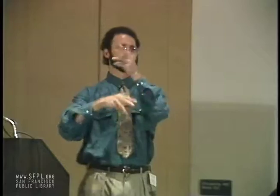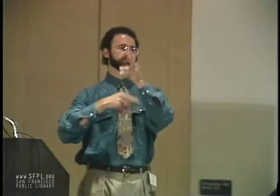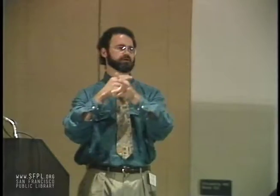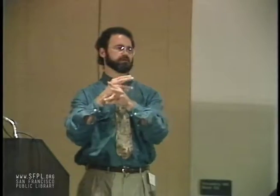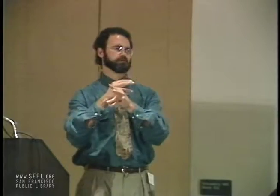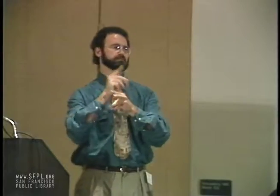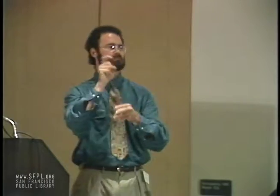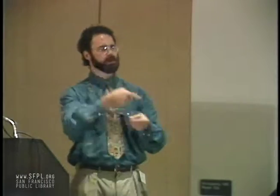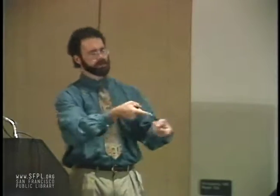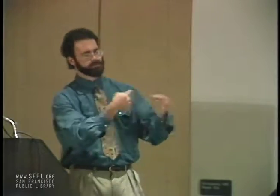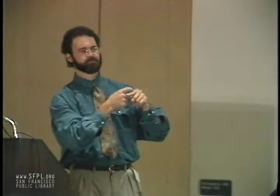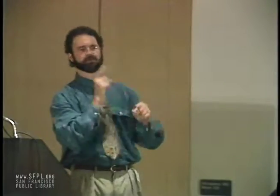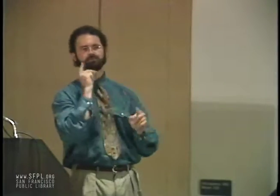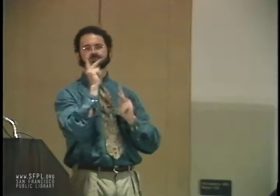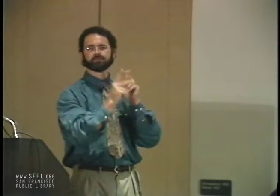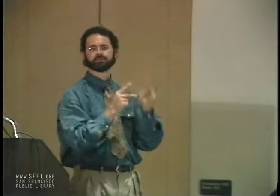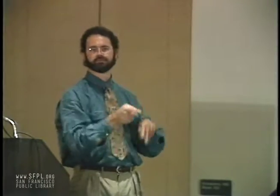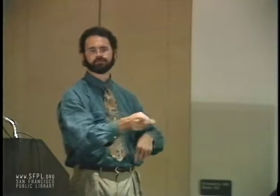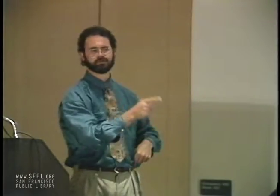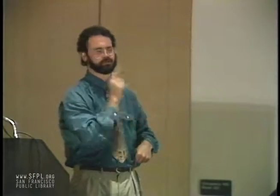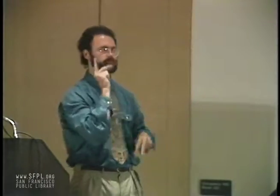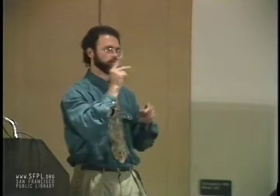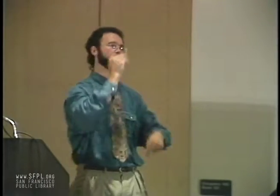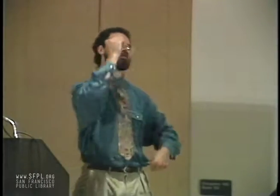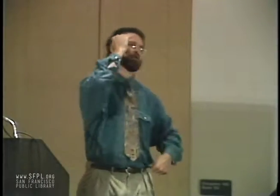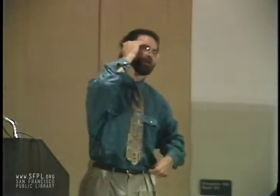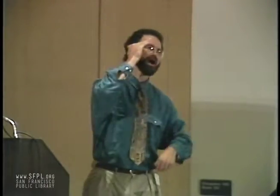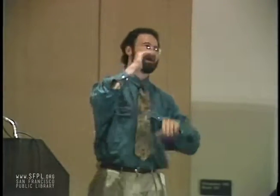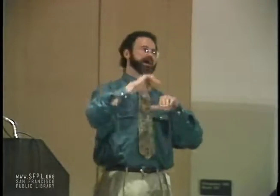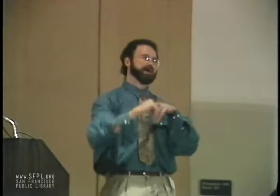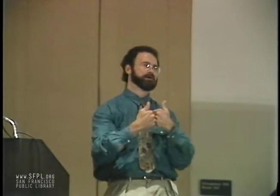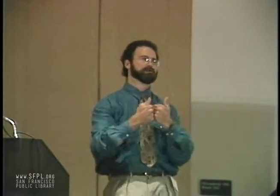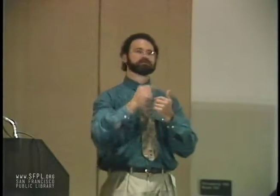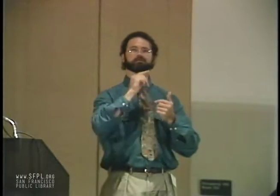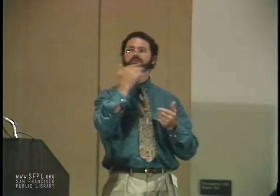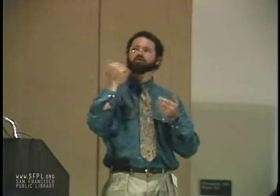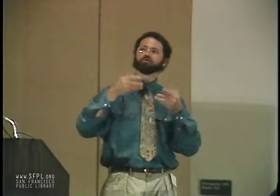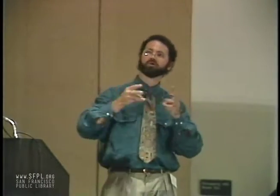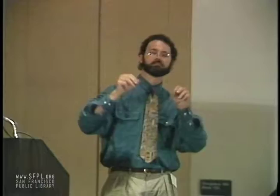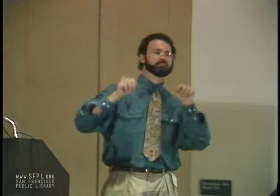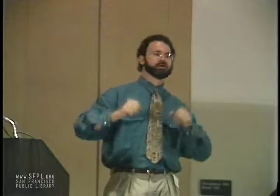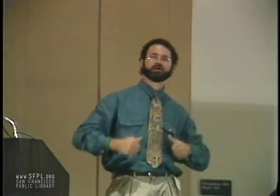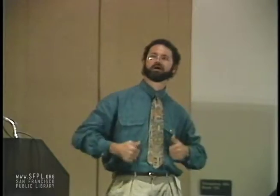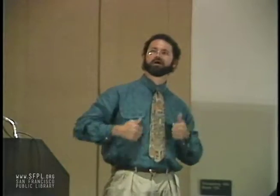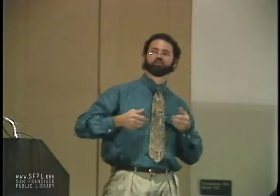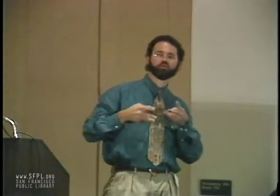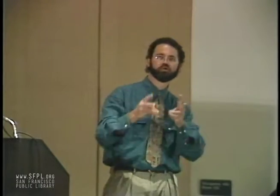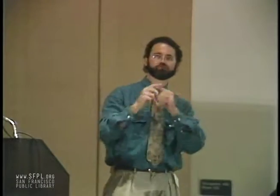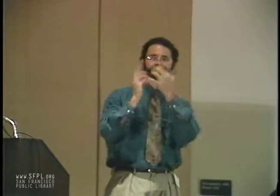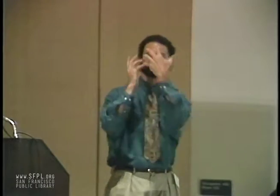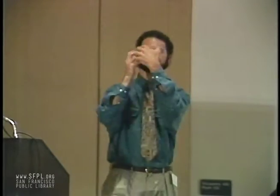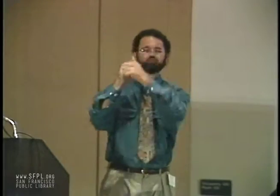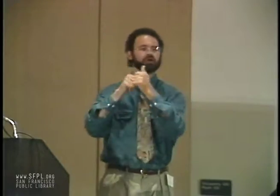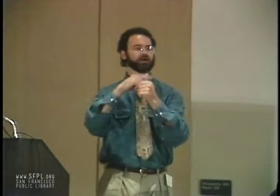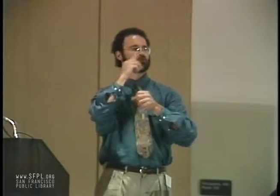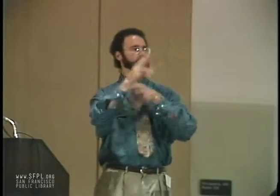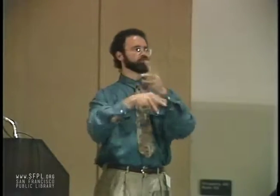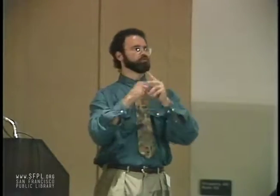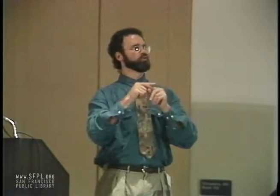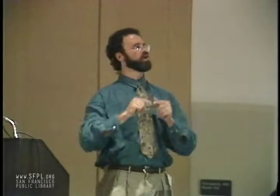so we try to think about what are the ways that we can fit in with the hearing world. But that has to come from the deaf community. The deaf